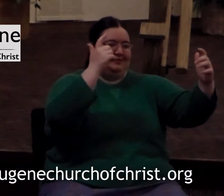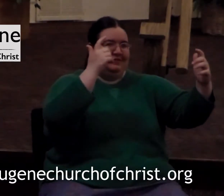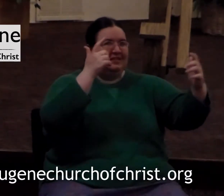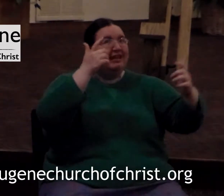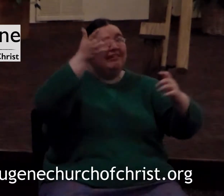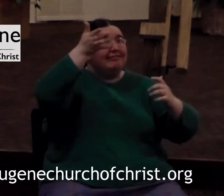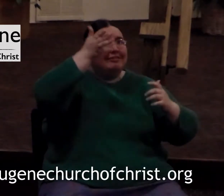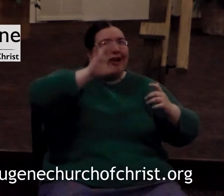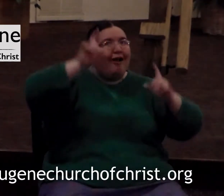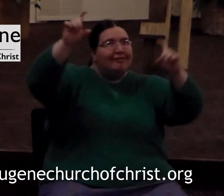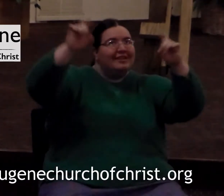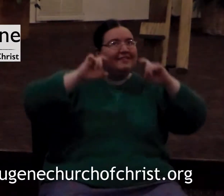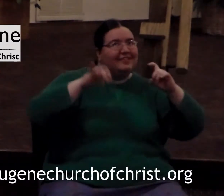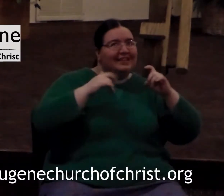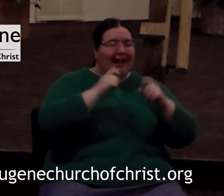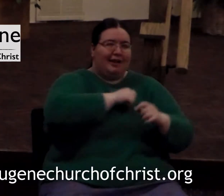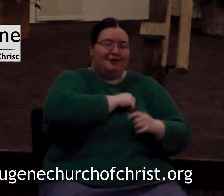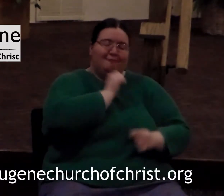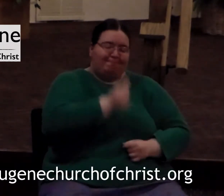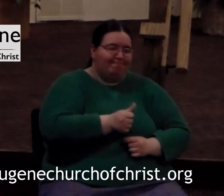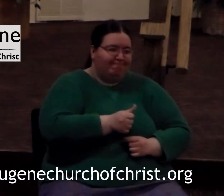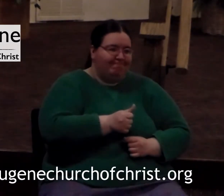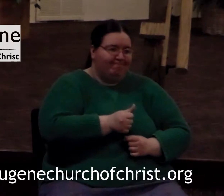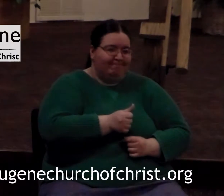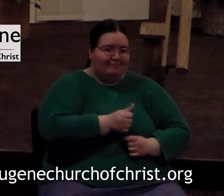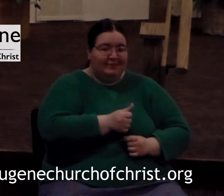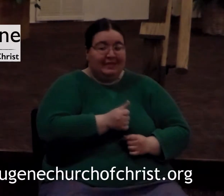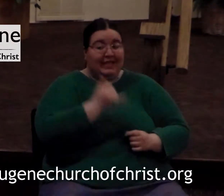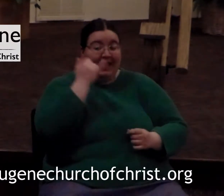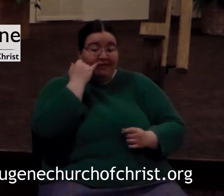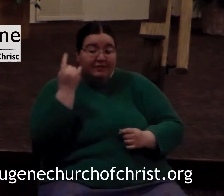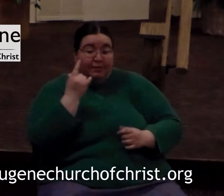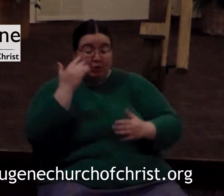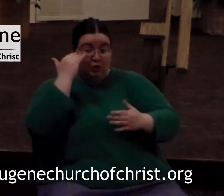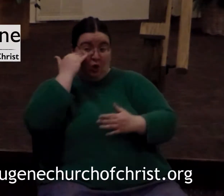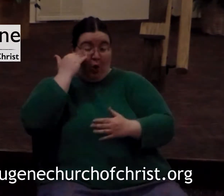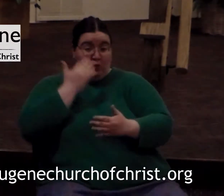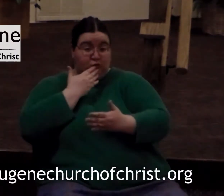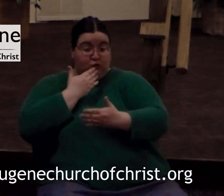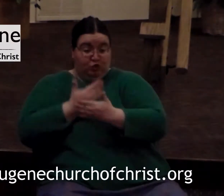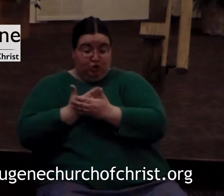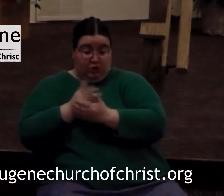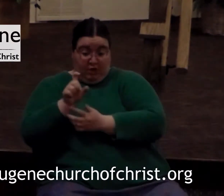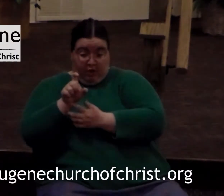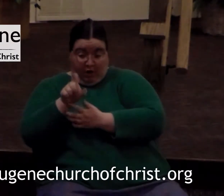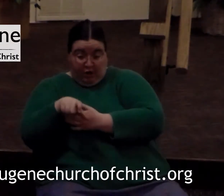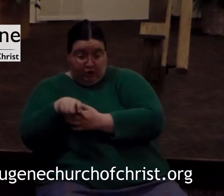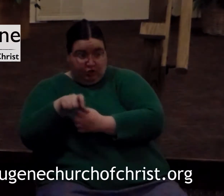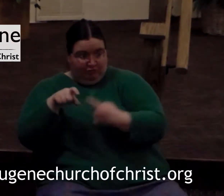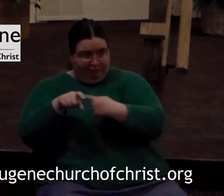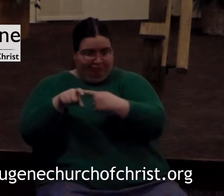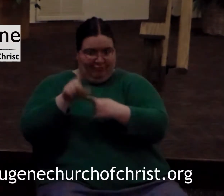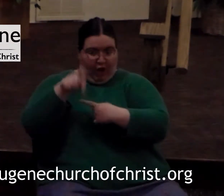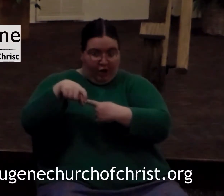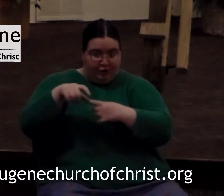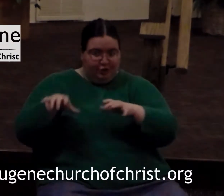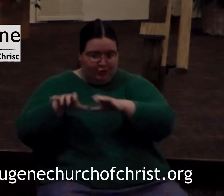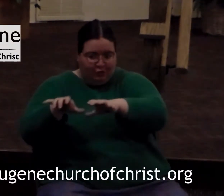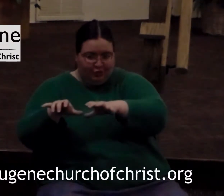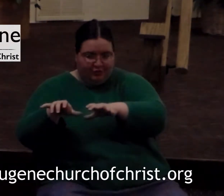God. If anyone then knows the good they ought to do, and again, the ought to, the good they ought to do and doesn't do it, it